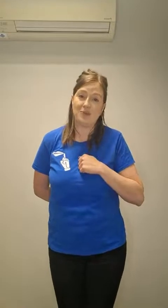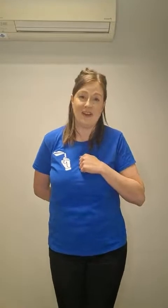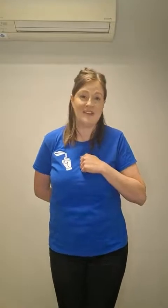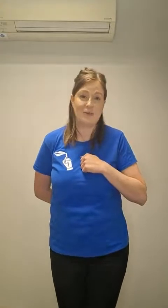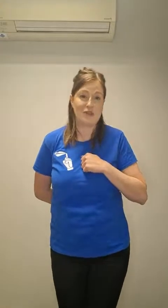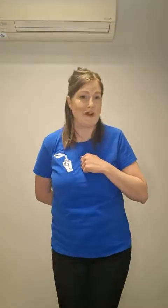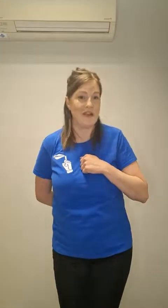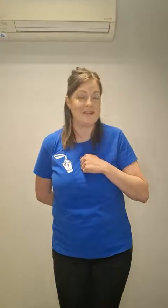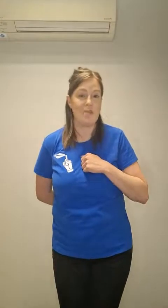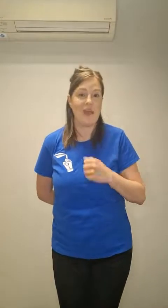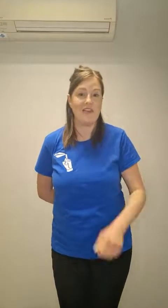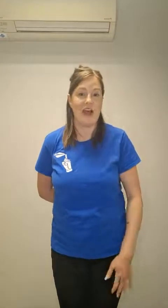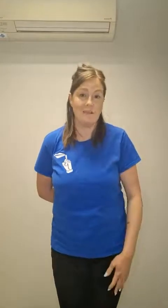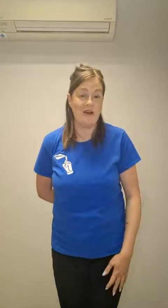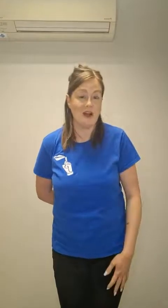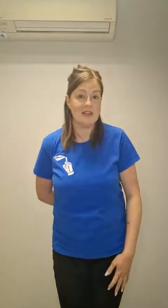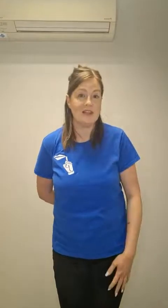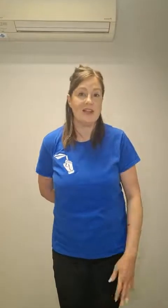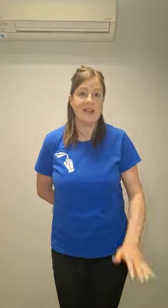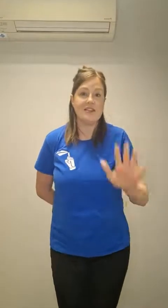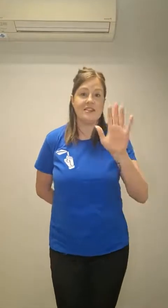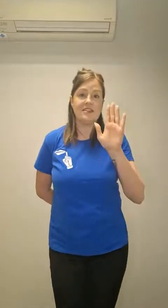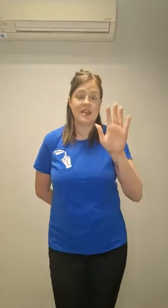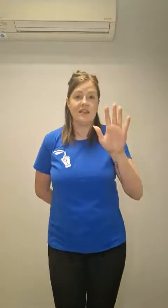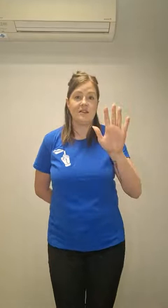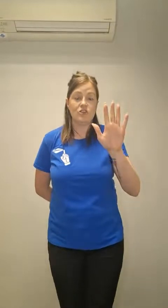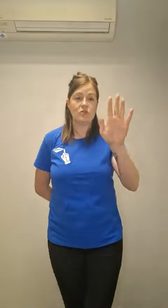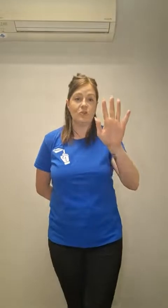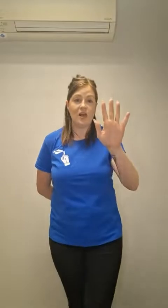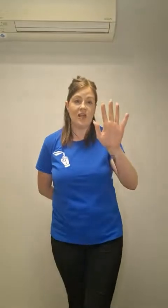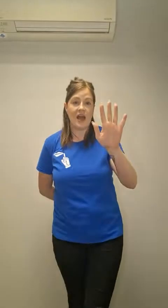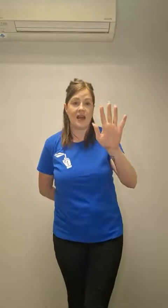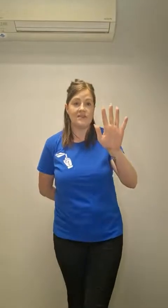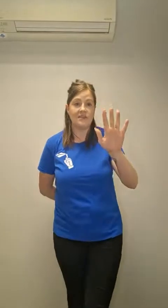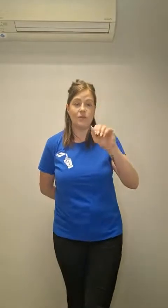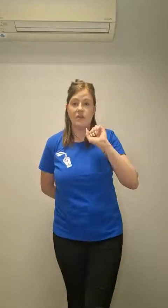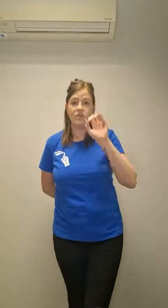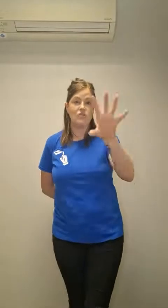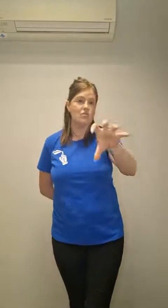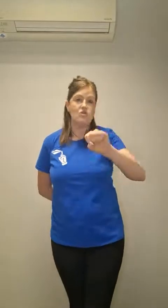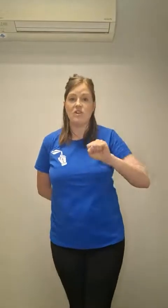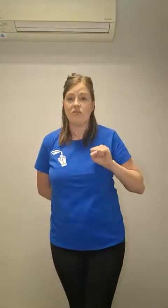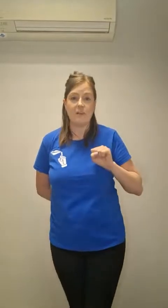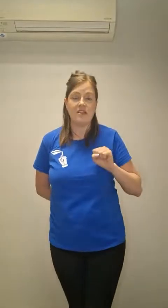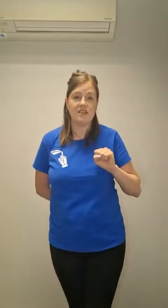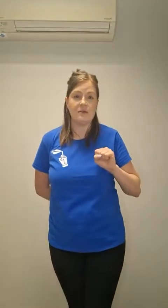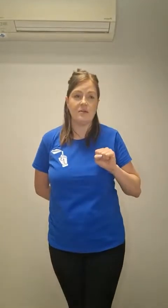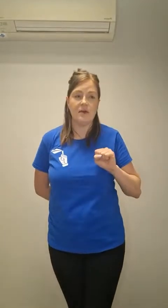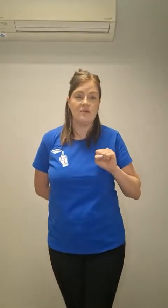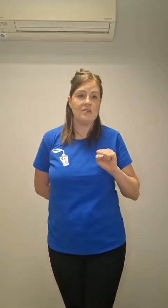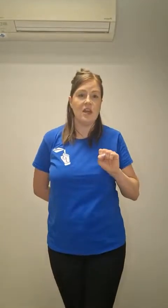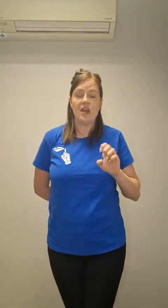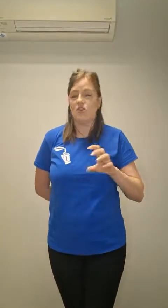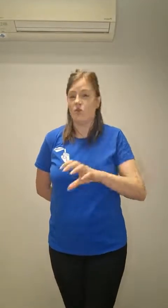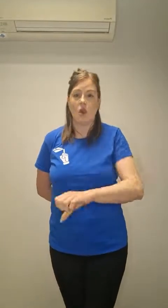to portray, so bear that in mind. Choose your working hand, the one that you usually grab things with the most, your